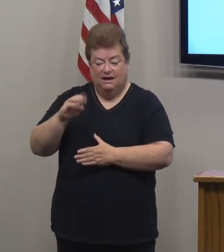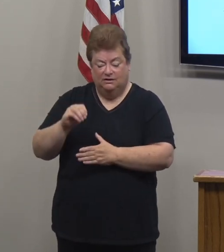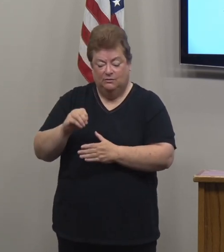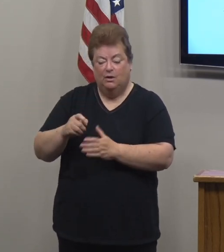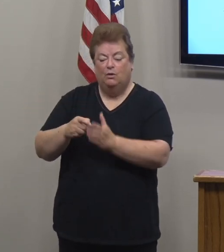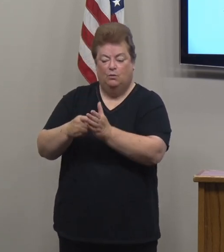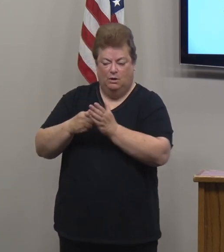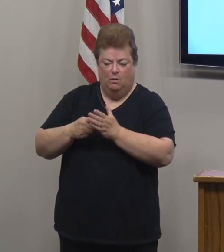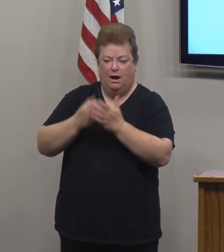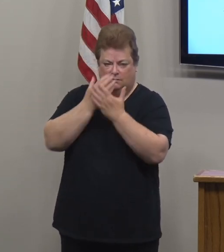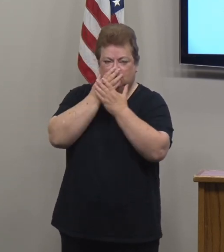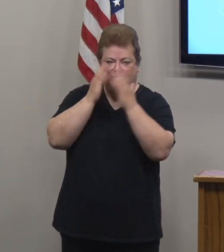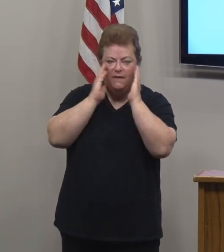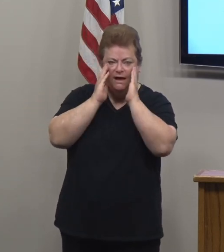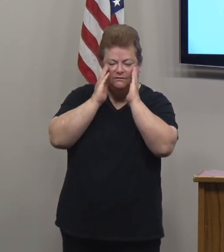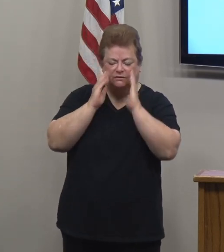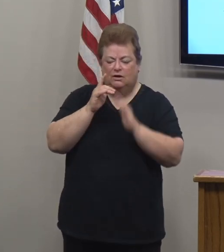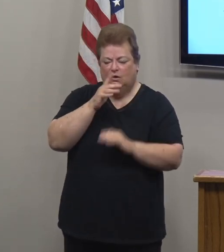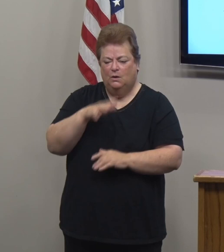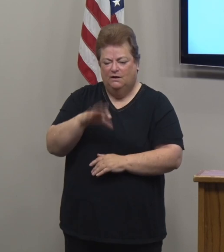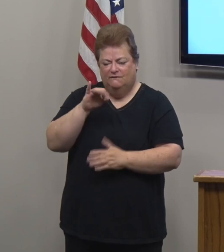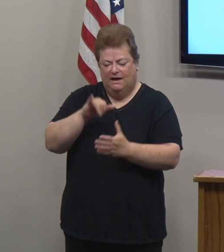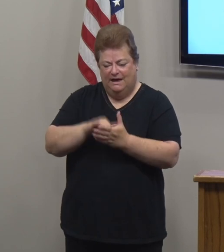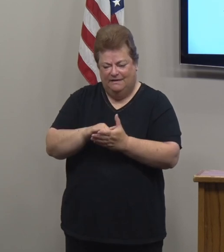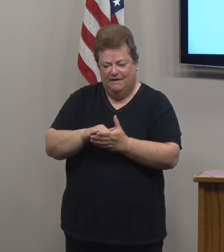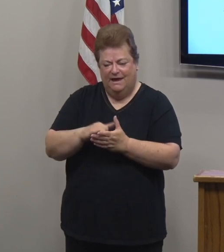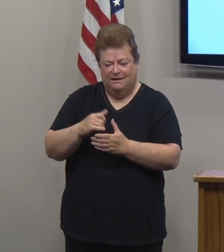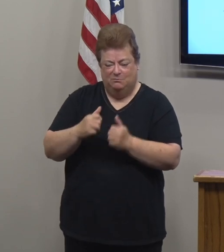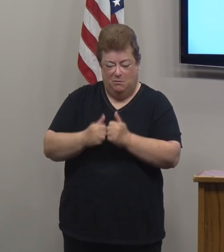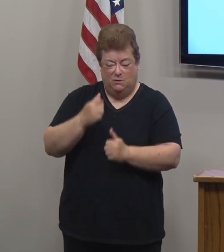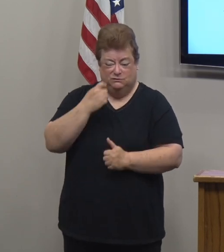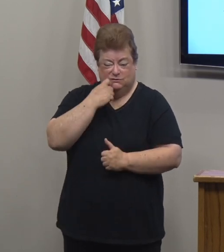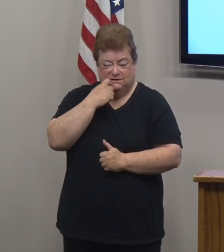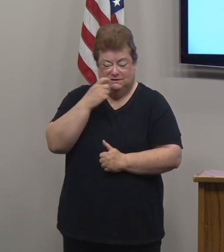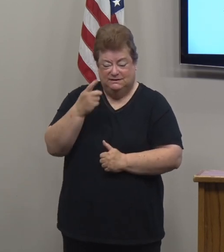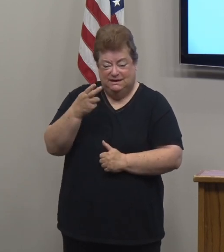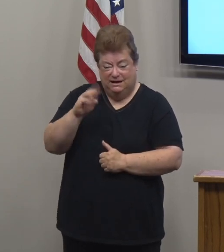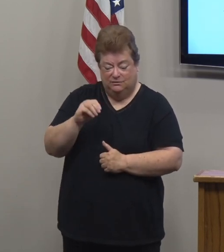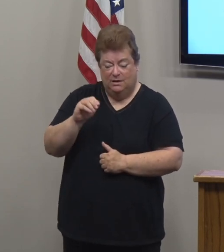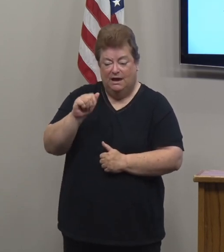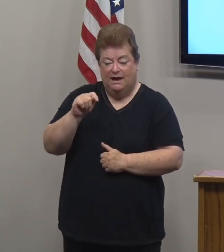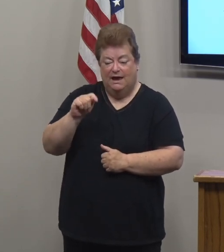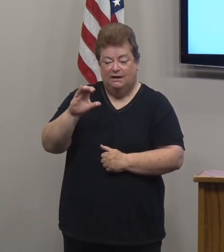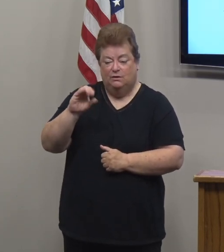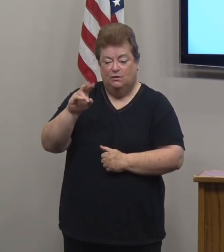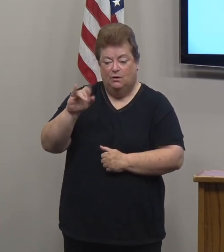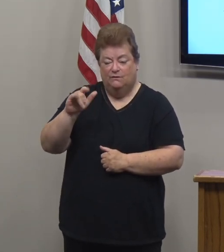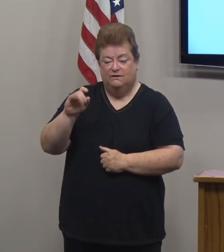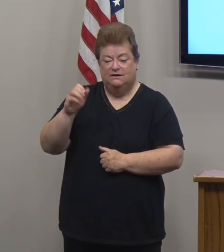mask mandate. You will find the latest directed health measure posted at